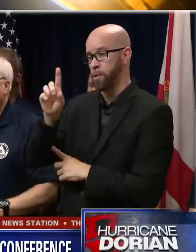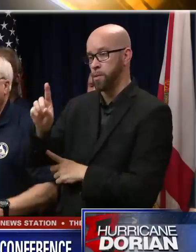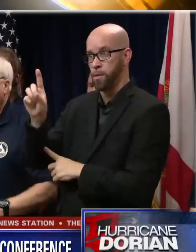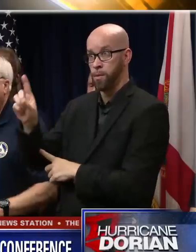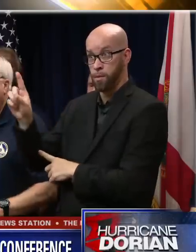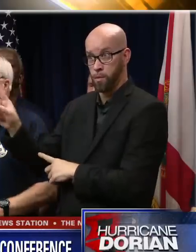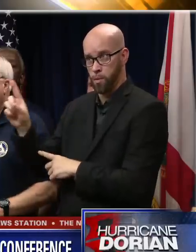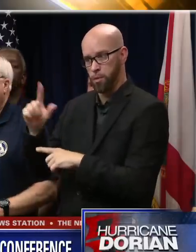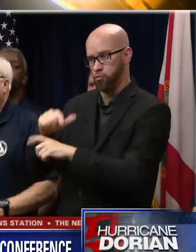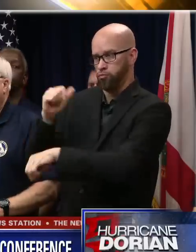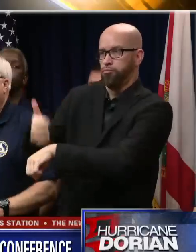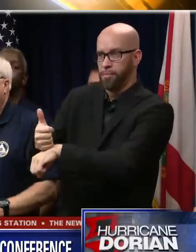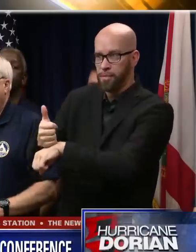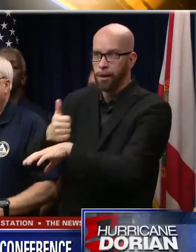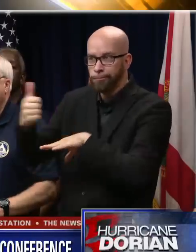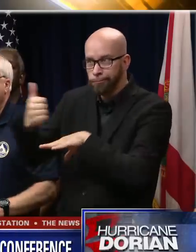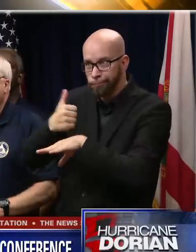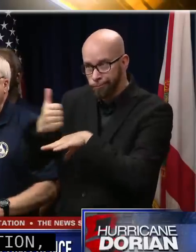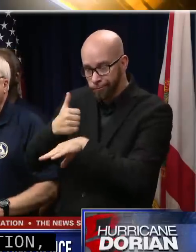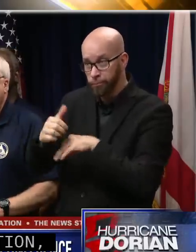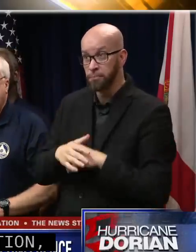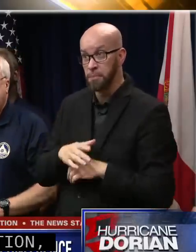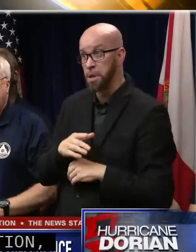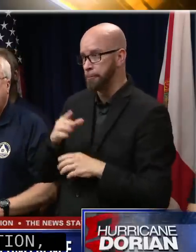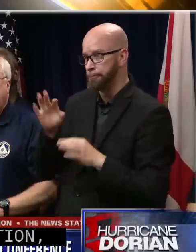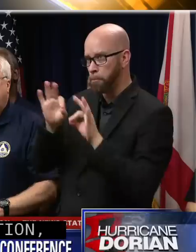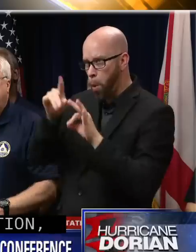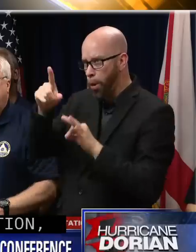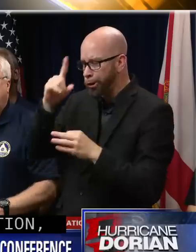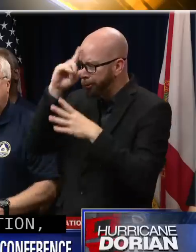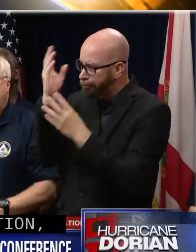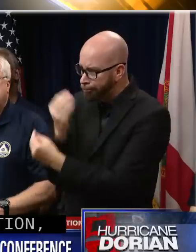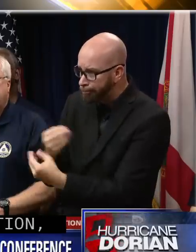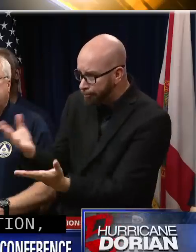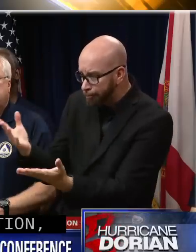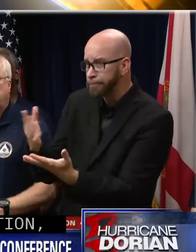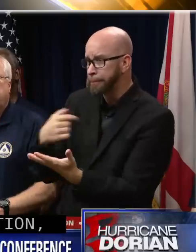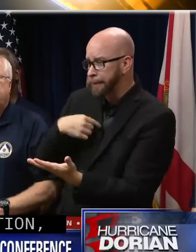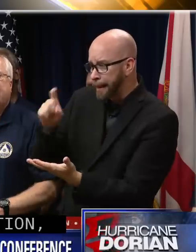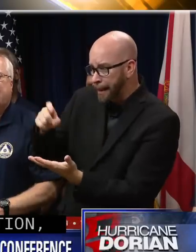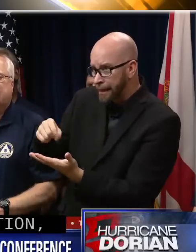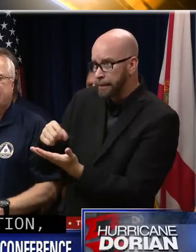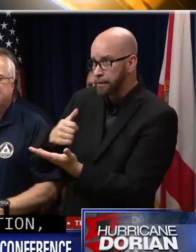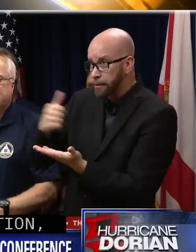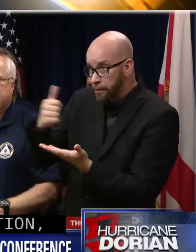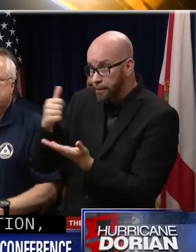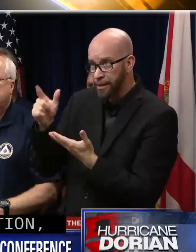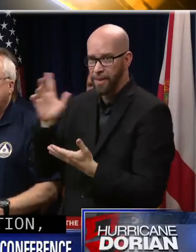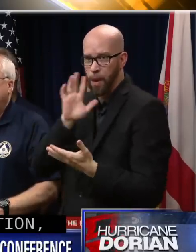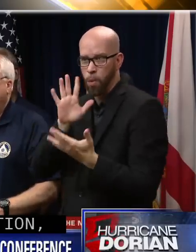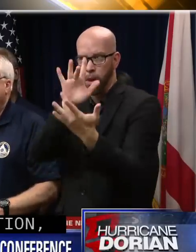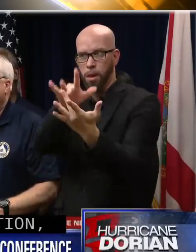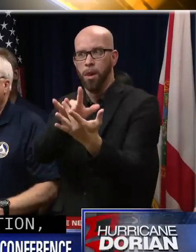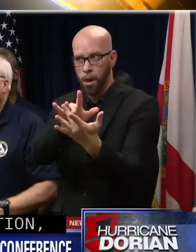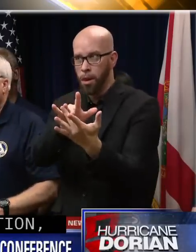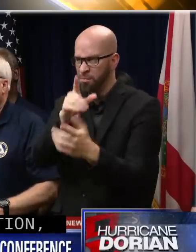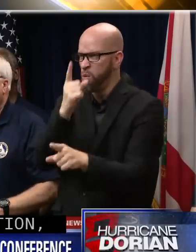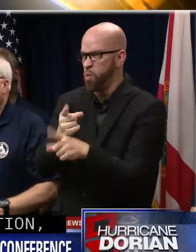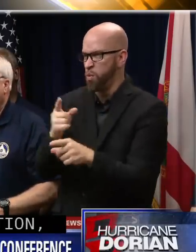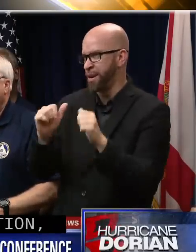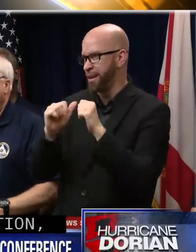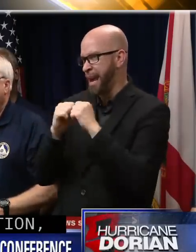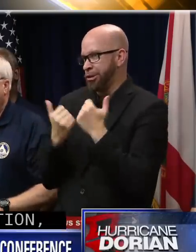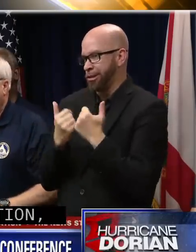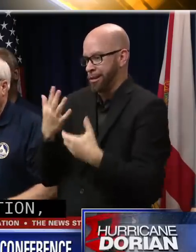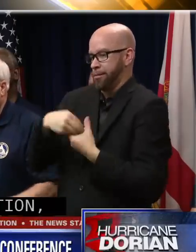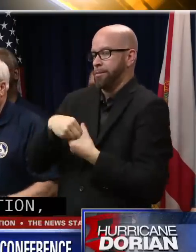407-836-3111 and express your needs to them, and they will contact the appropriate county agencies to do what